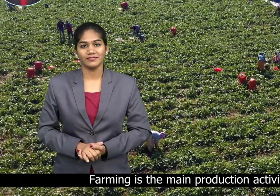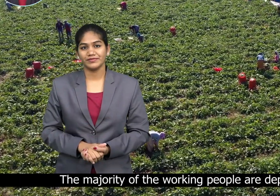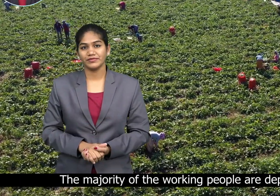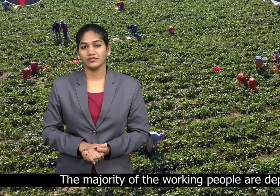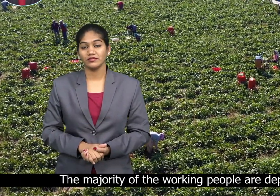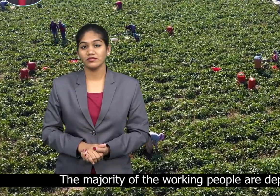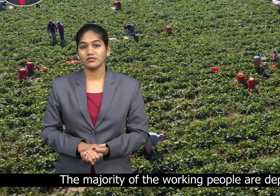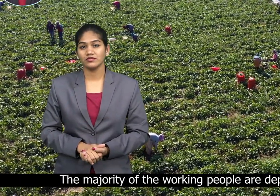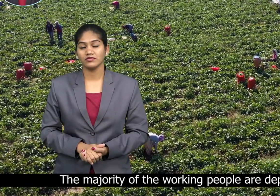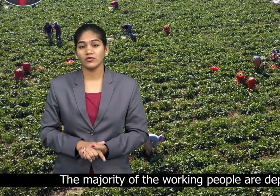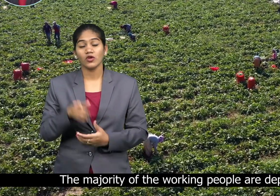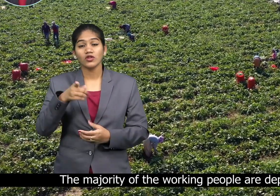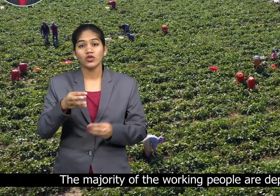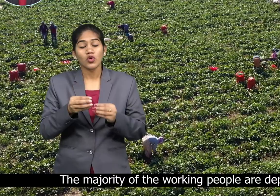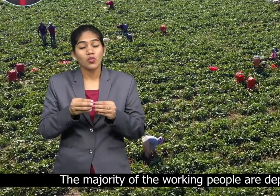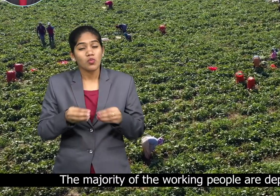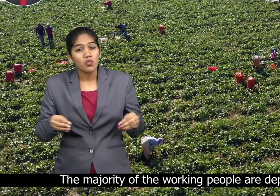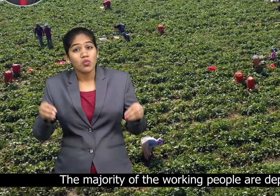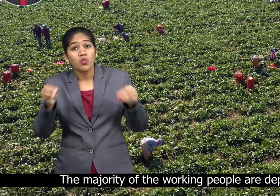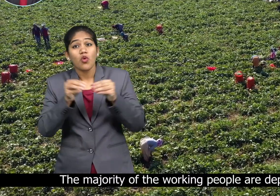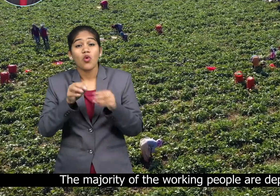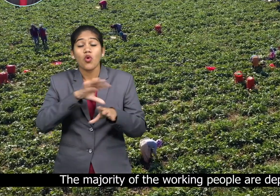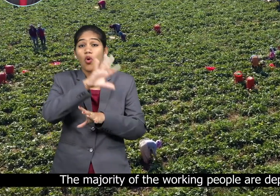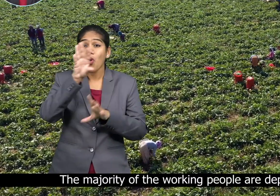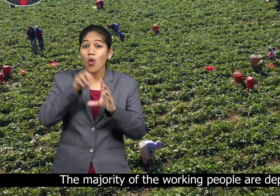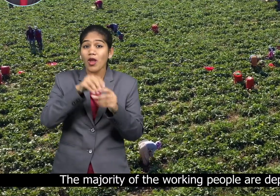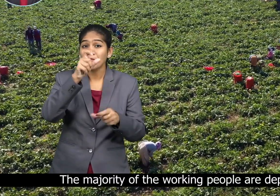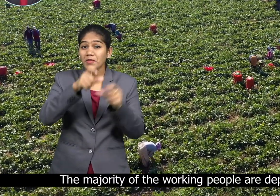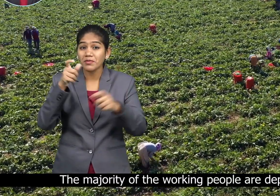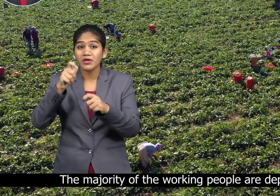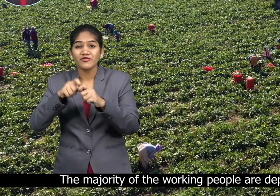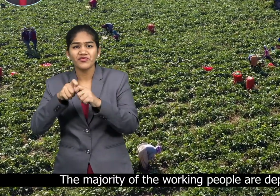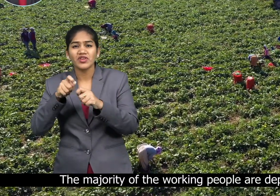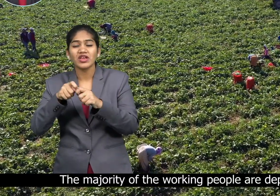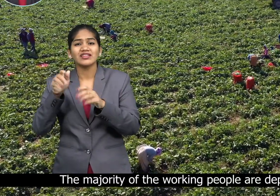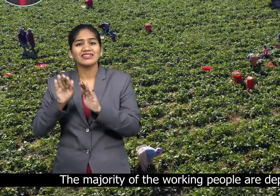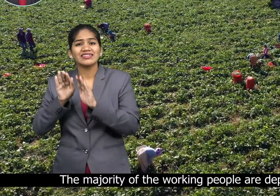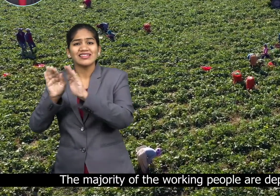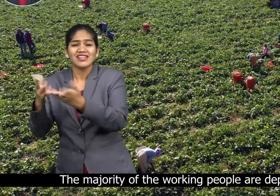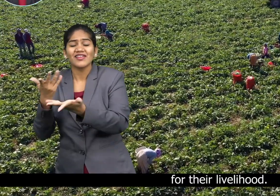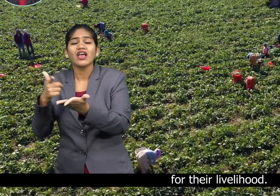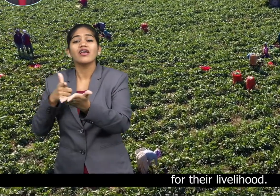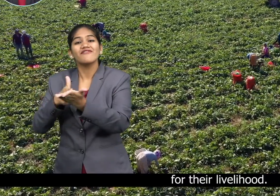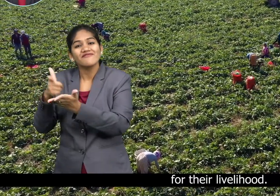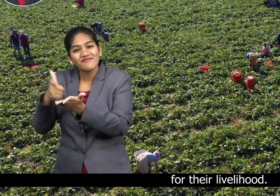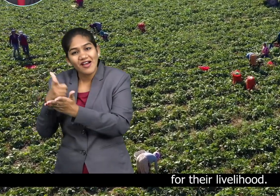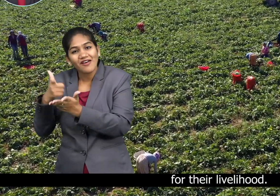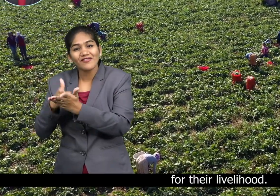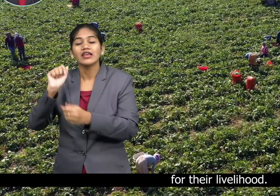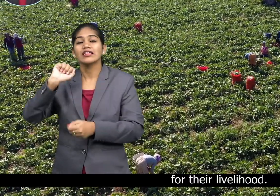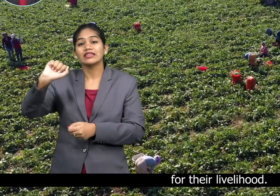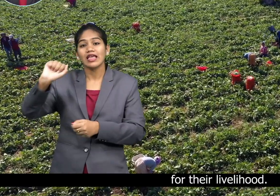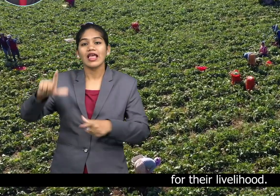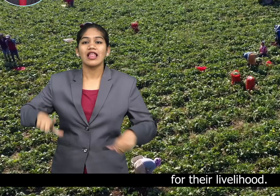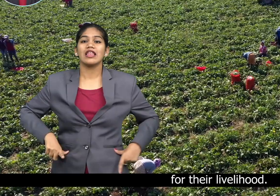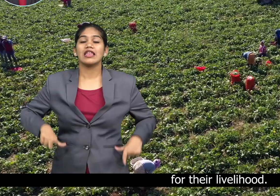The majority of the working people are dependent on farming for their livelihood.